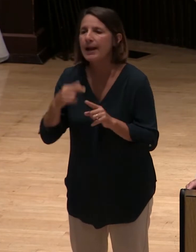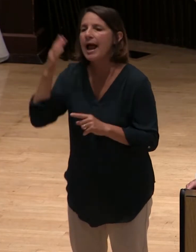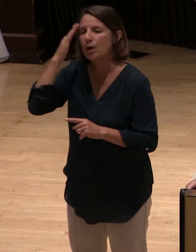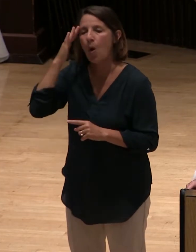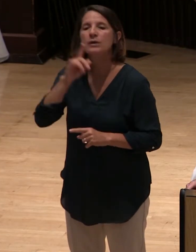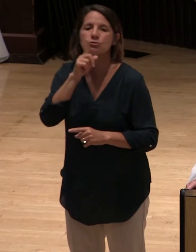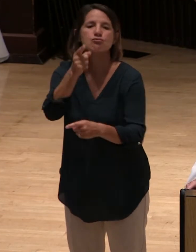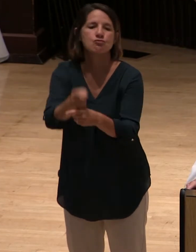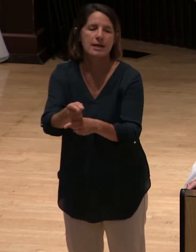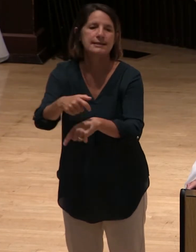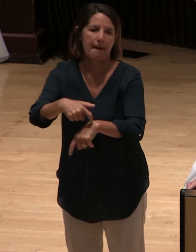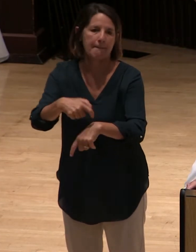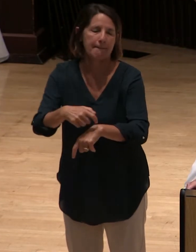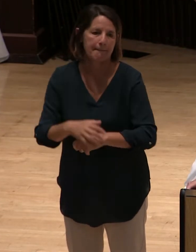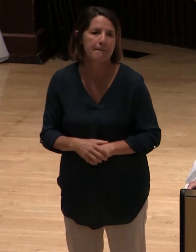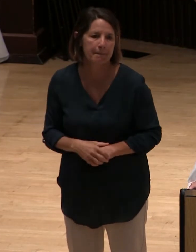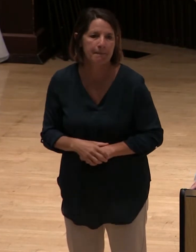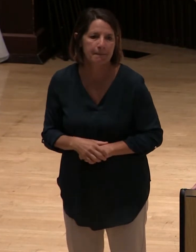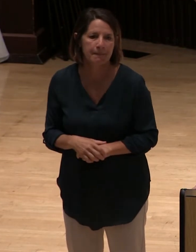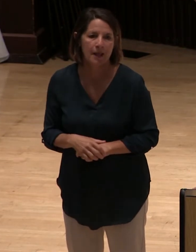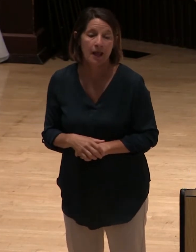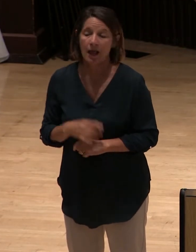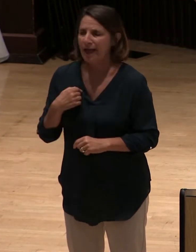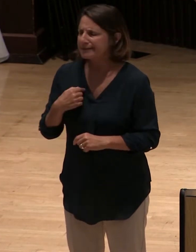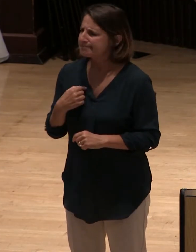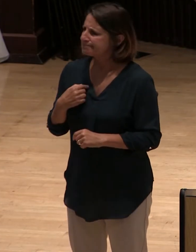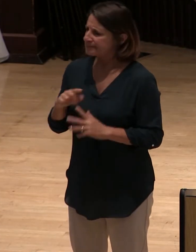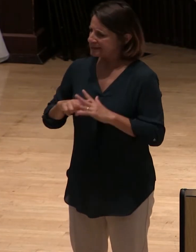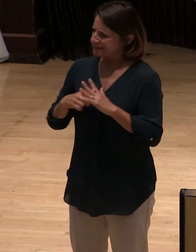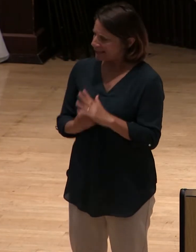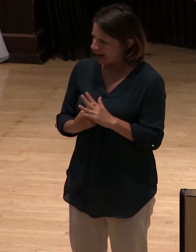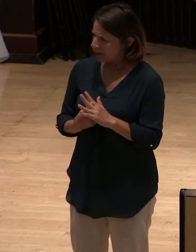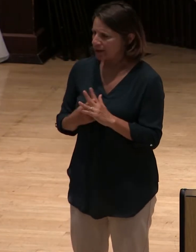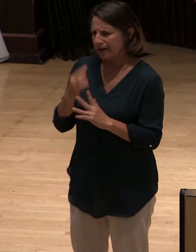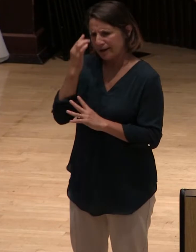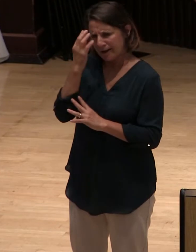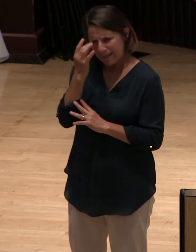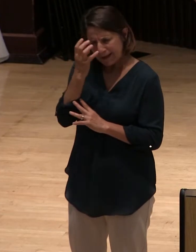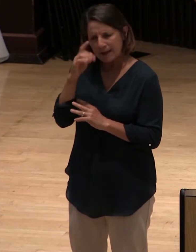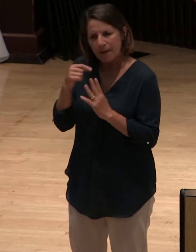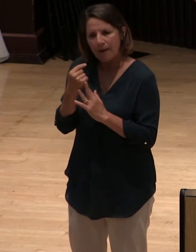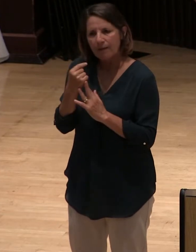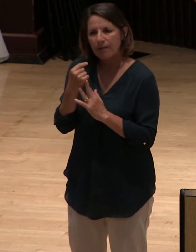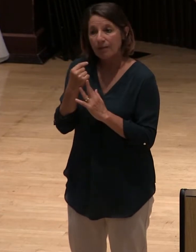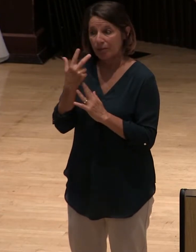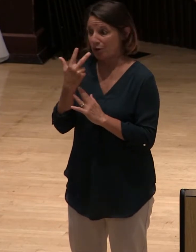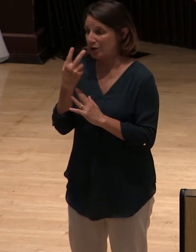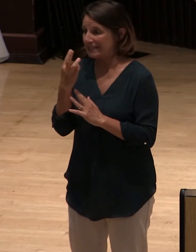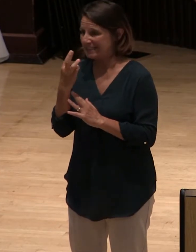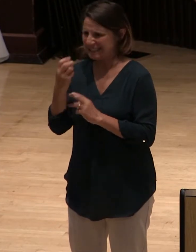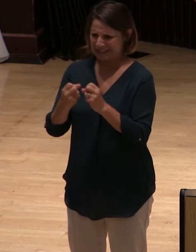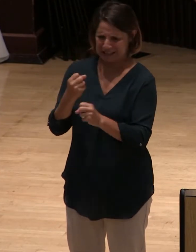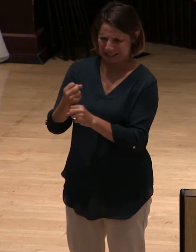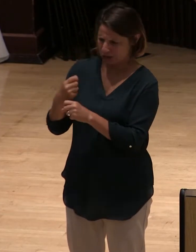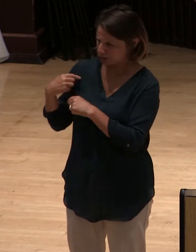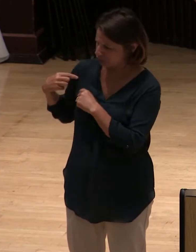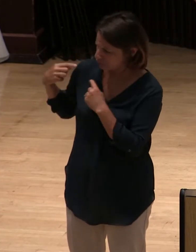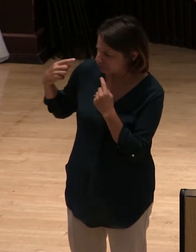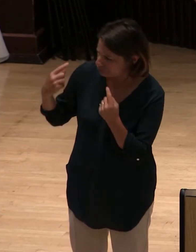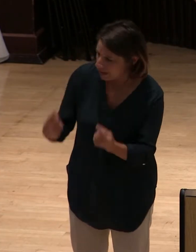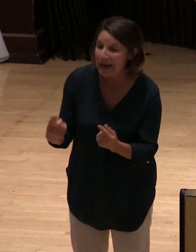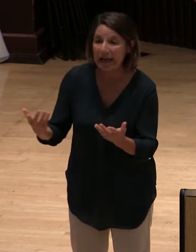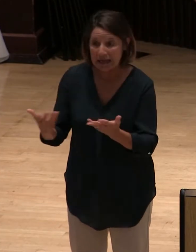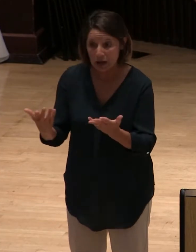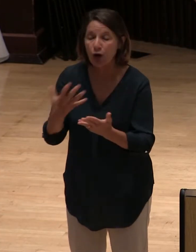time. I began by thinking about the past 36 years here and also at Corpus